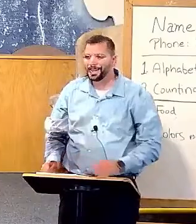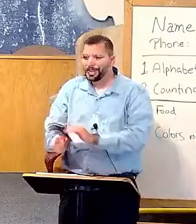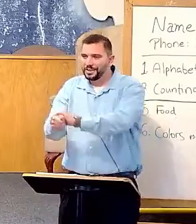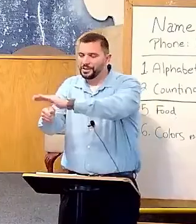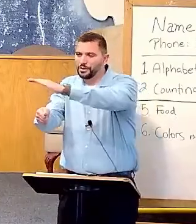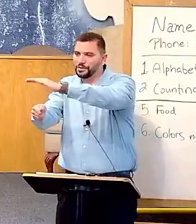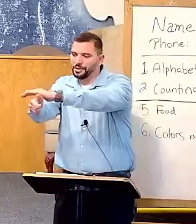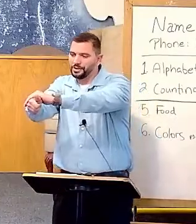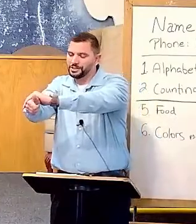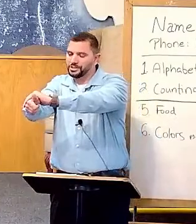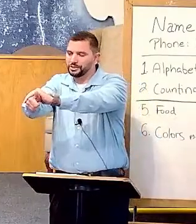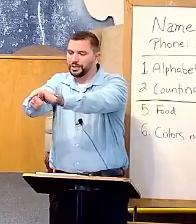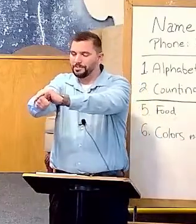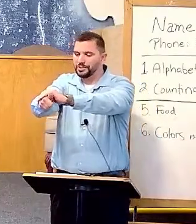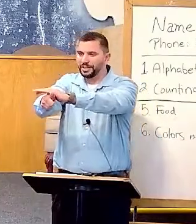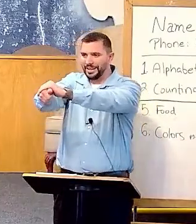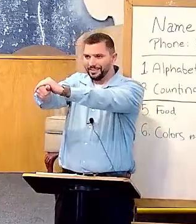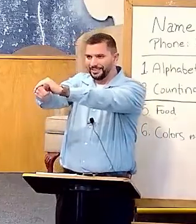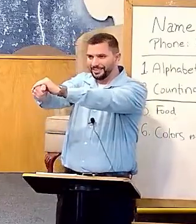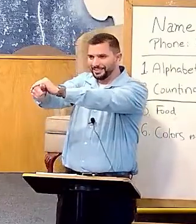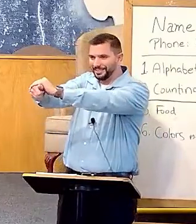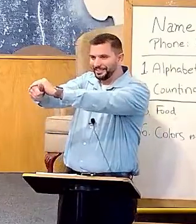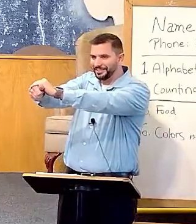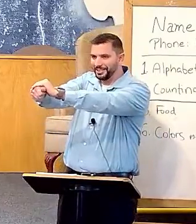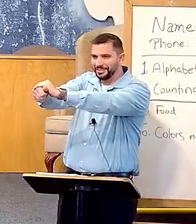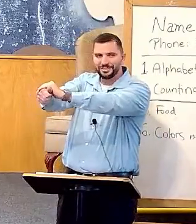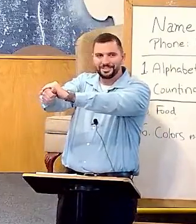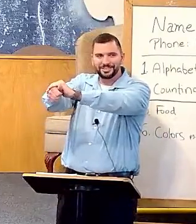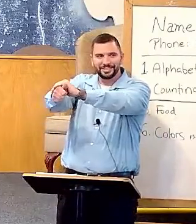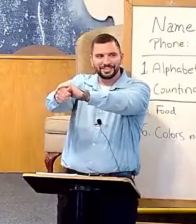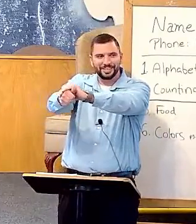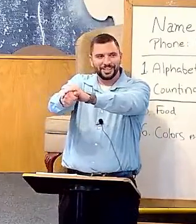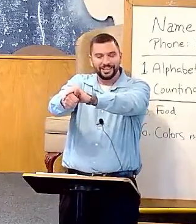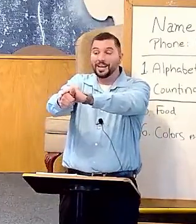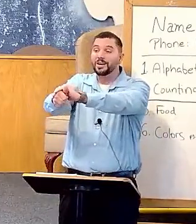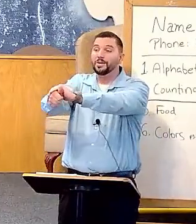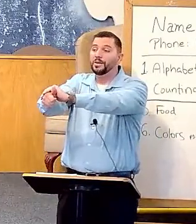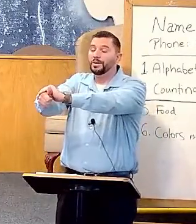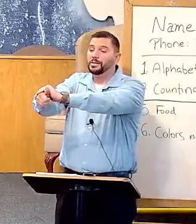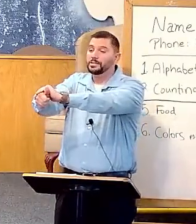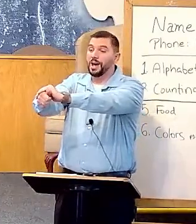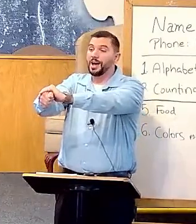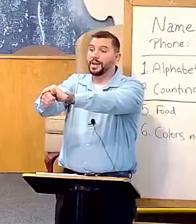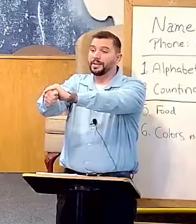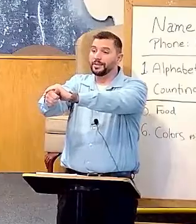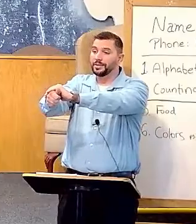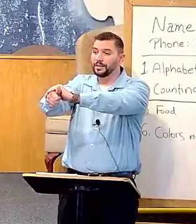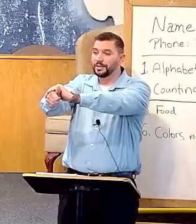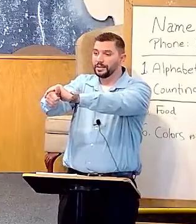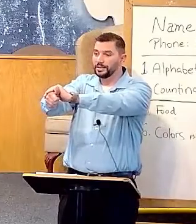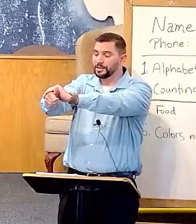You just your thumb sticking out. Your turtle. Now, to hide